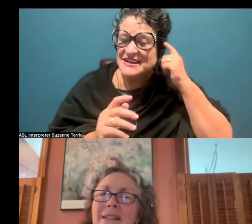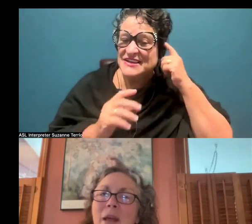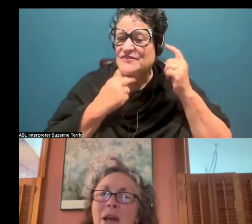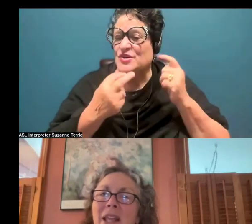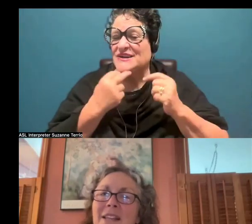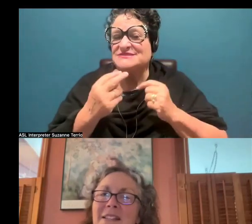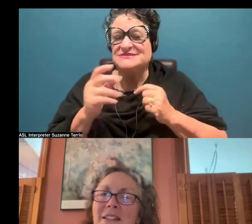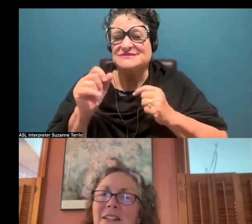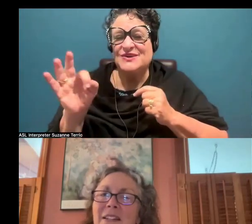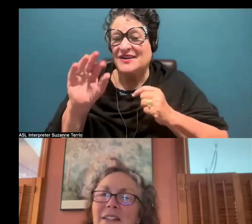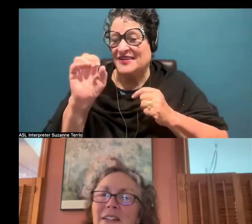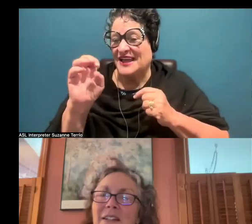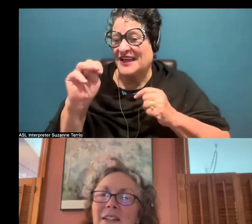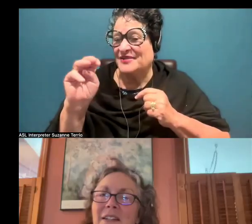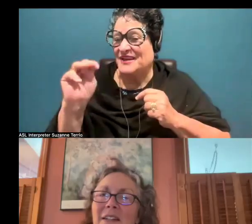This is Emma, yes?